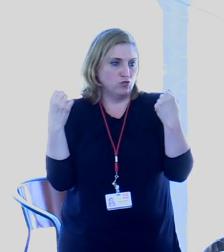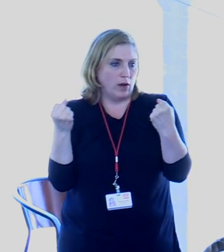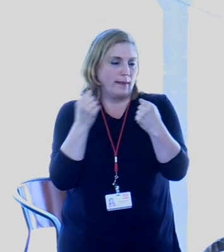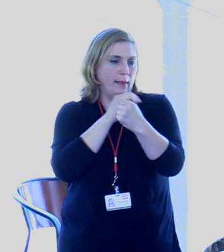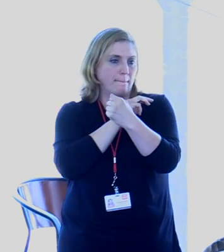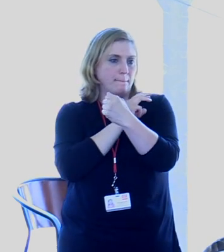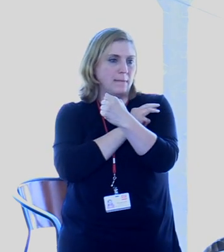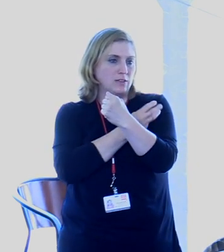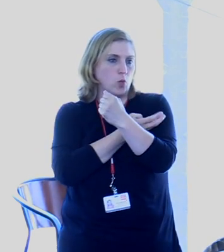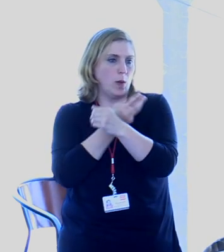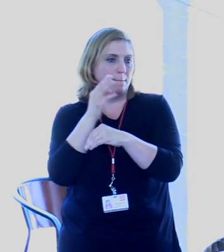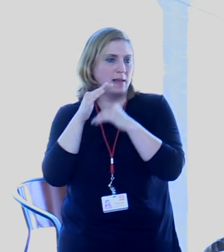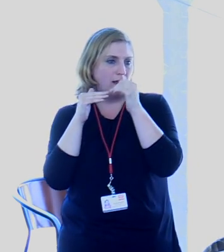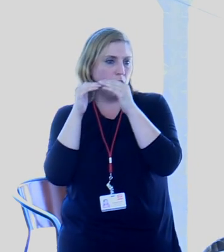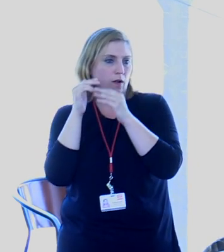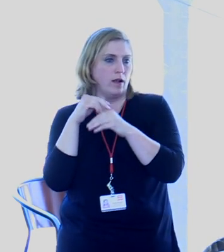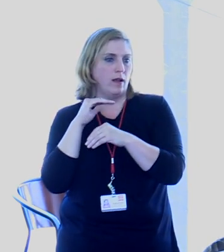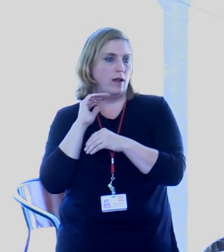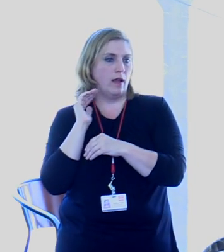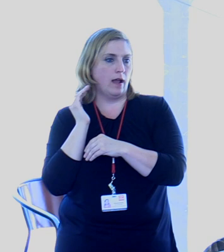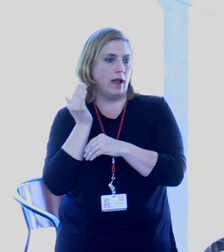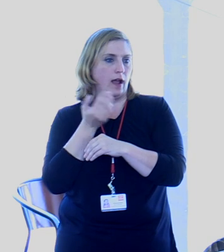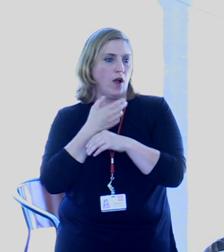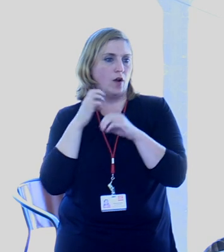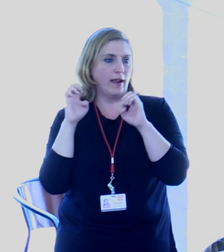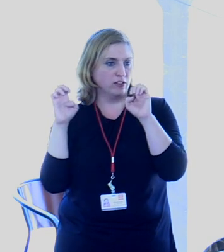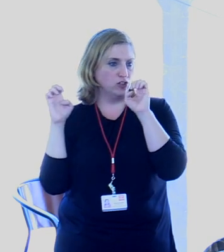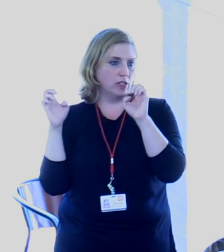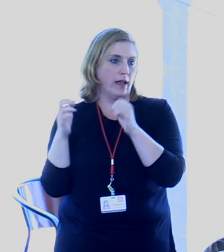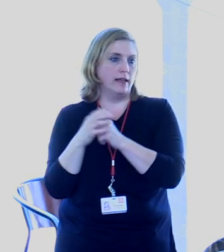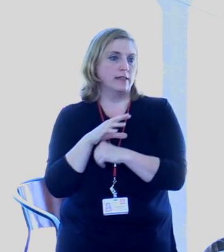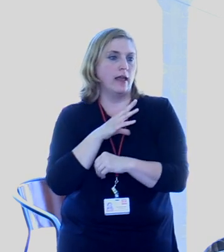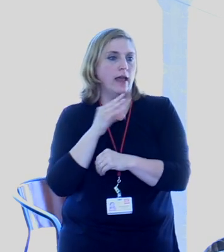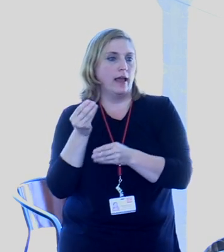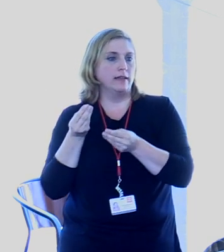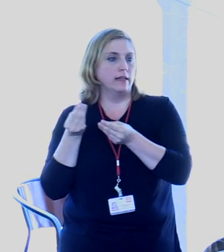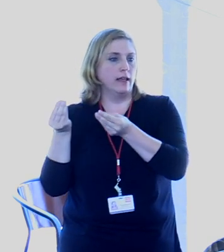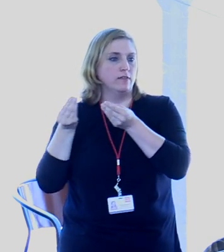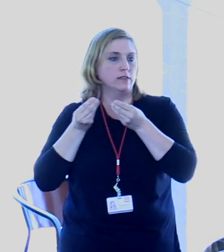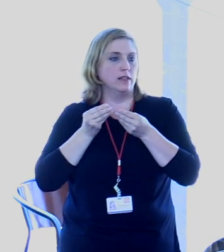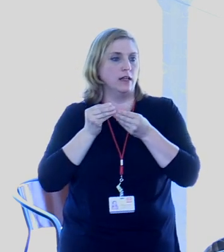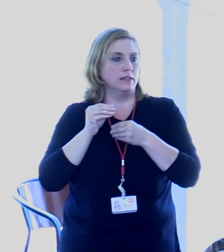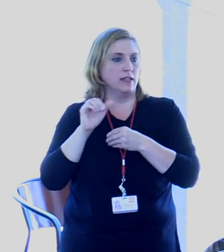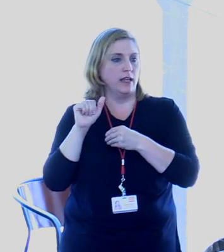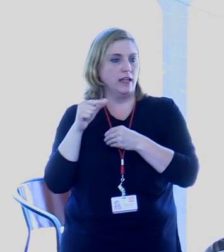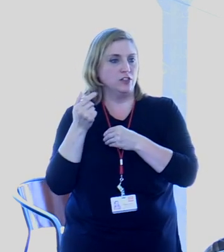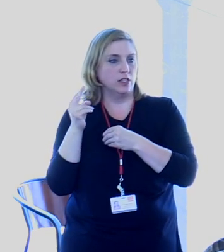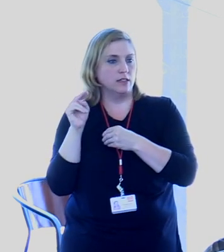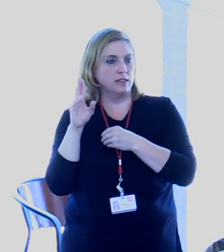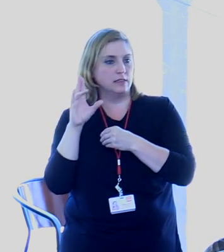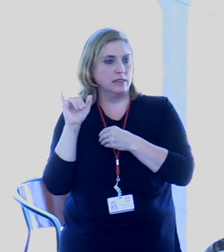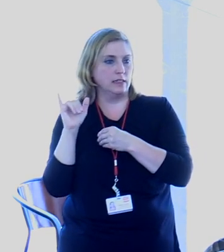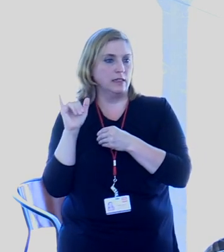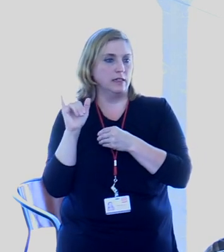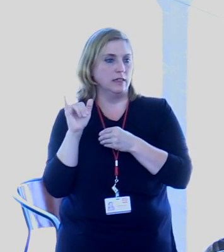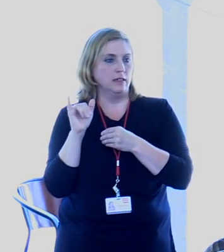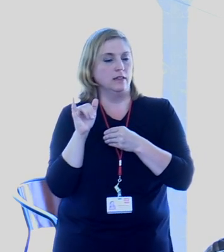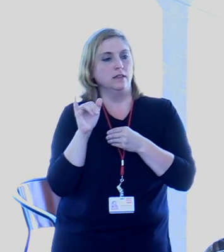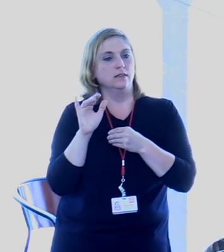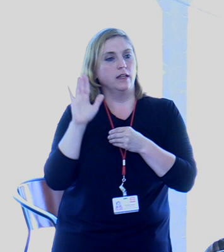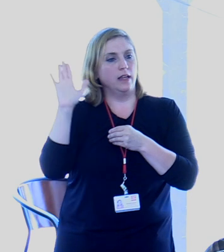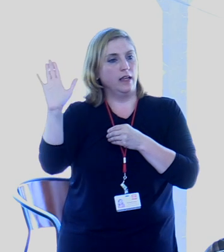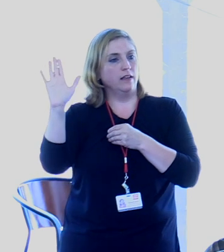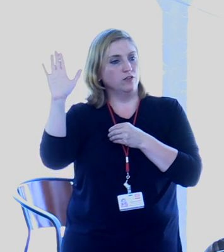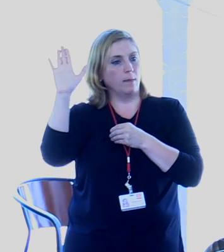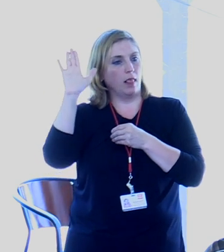muscles that we've built up by our own exercise, and gives us an agency adequate to his own